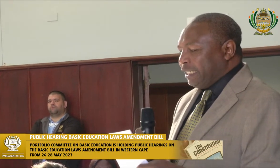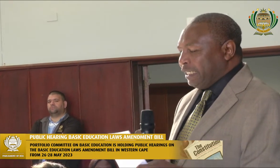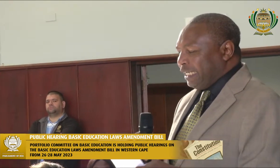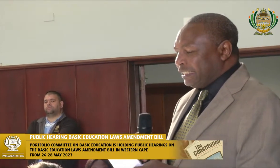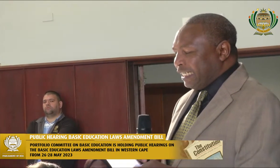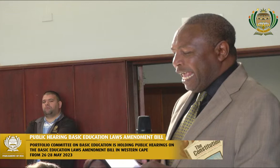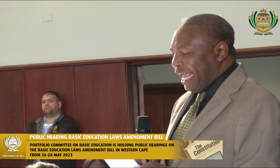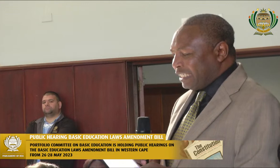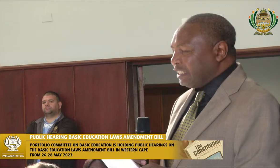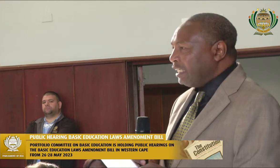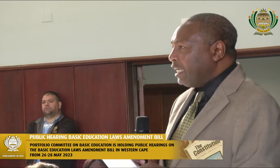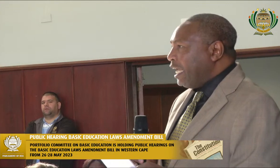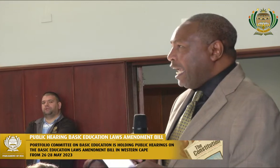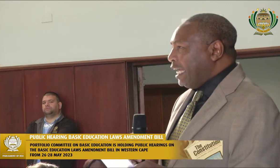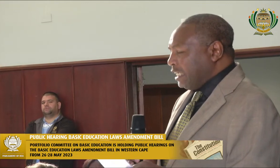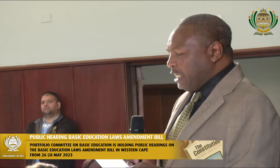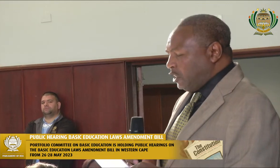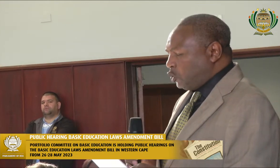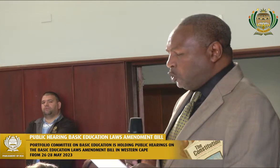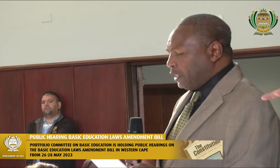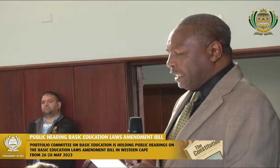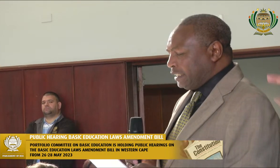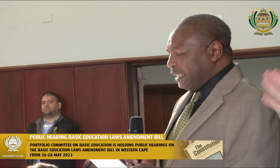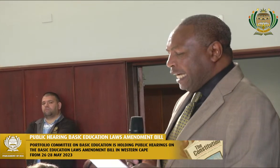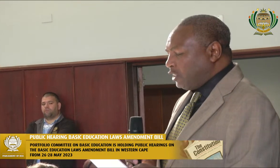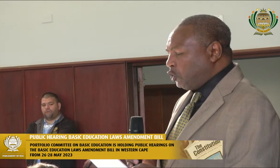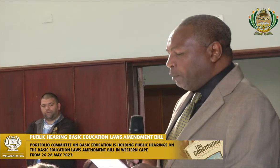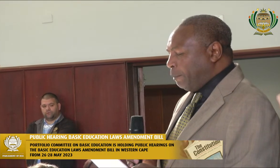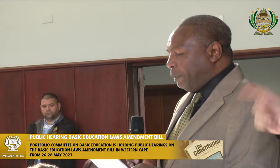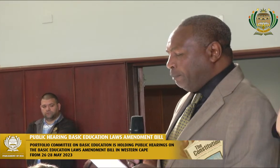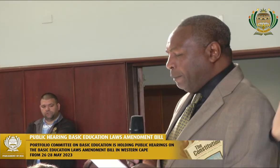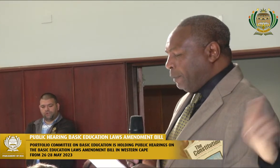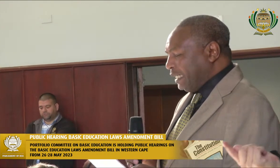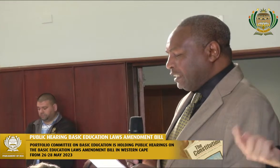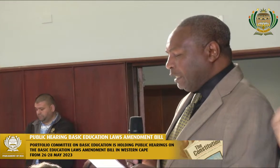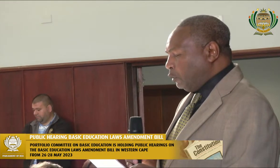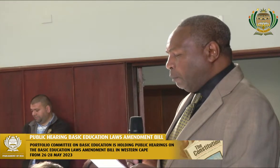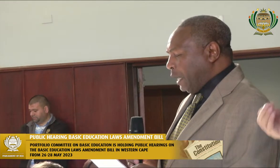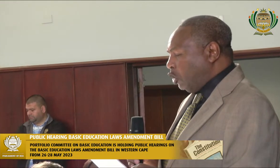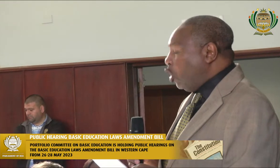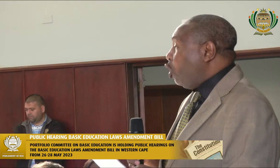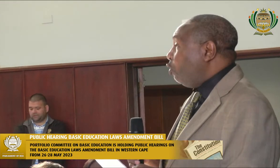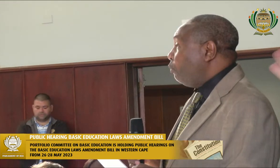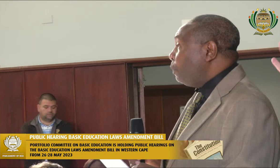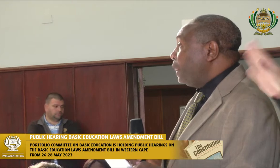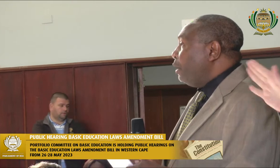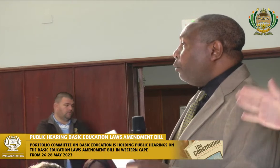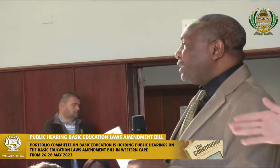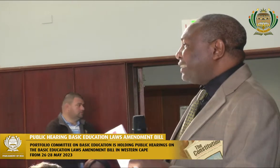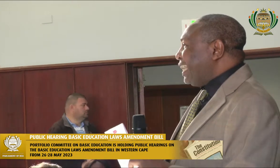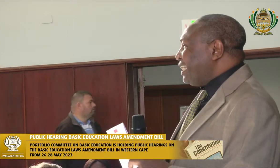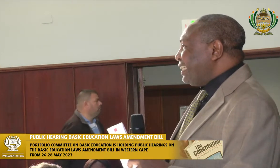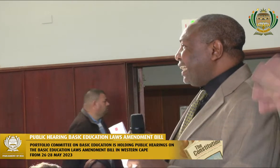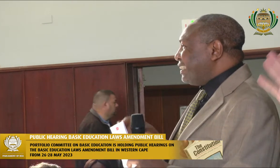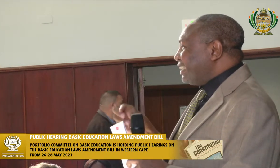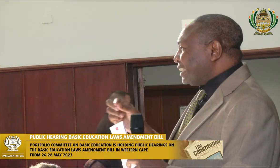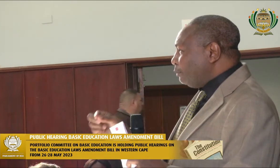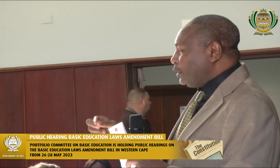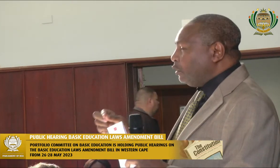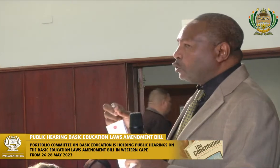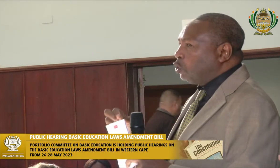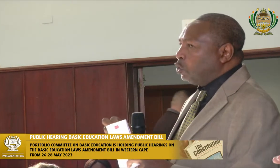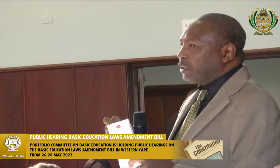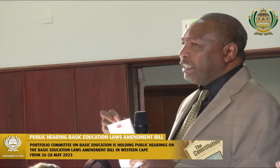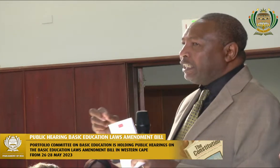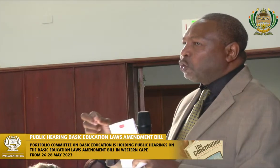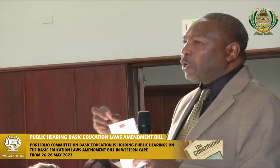put it as an act, an issue that should be punishable by law. We're saying the